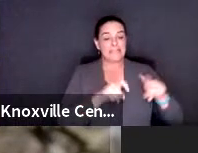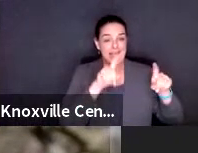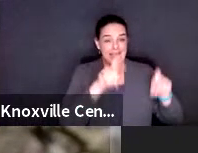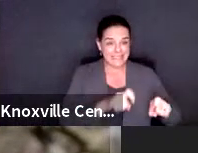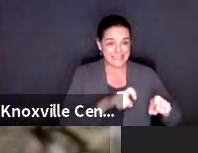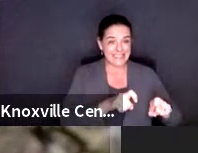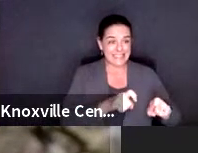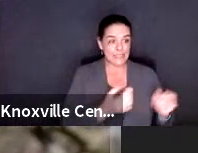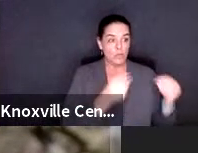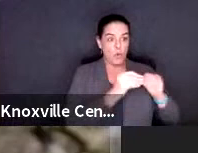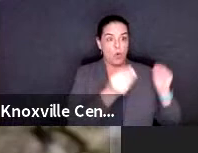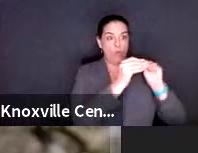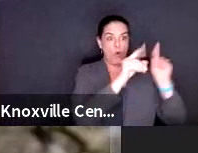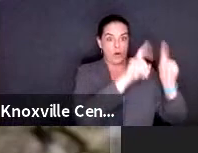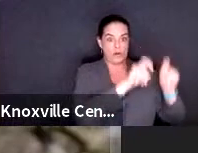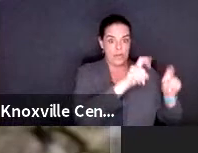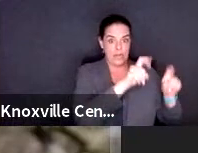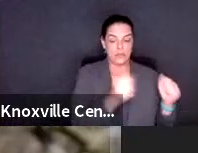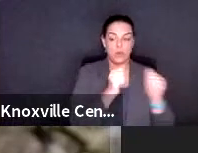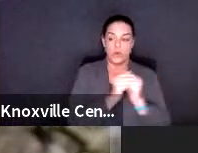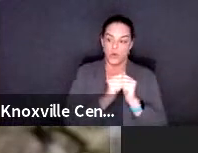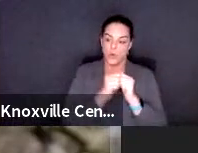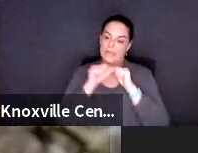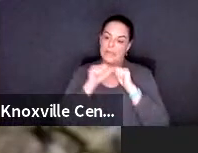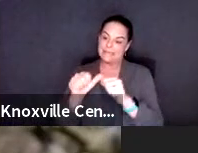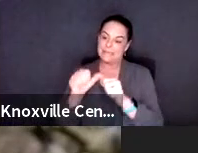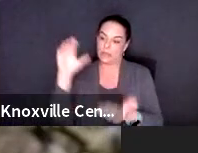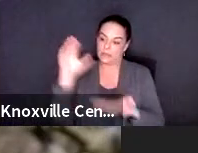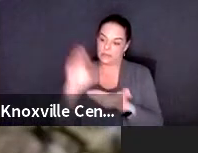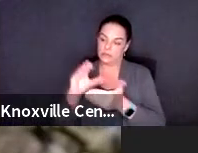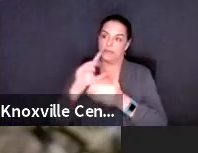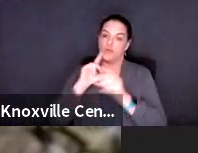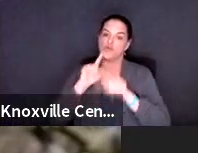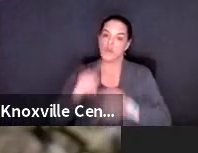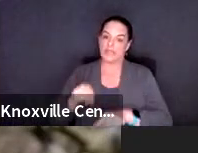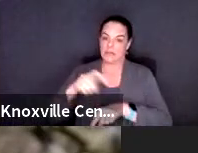increased diagnostic testing with consistent or decreased test